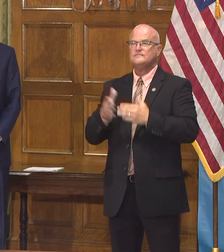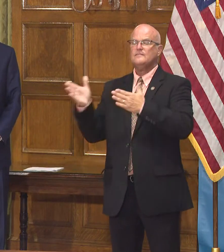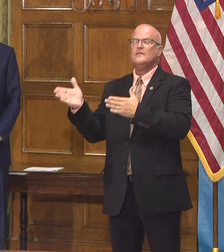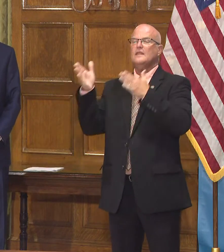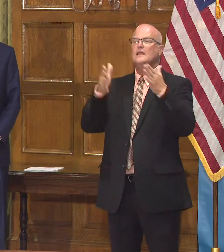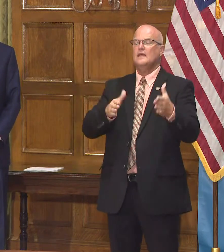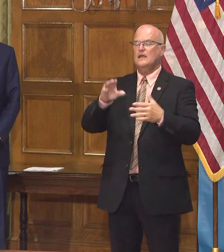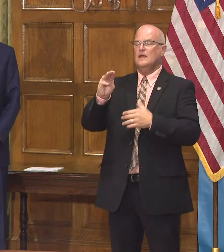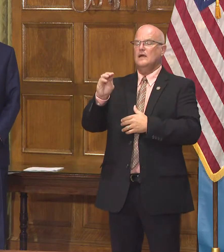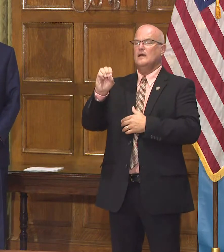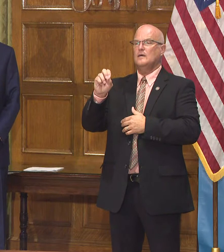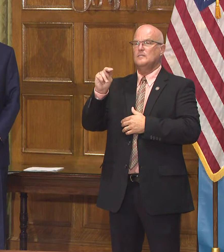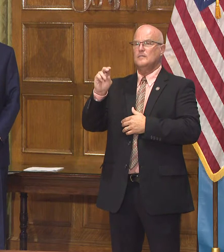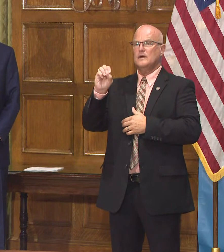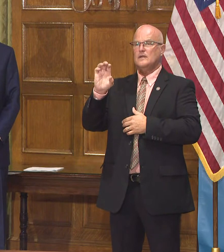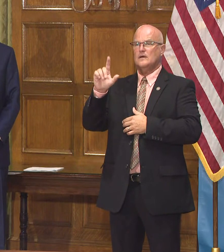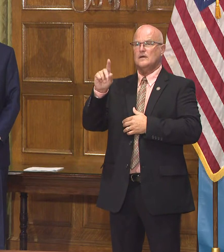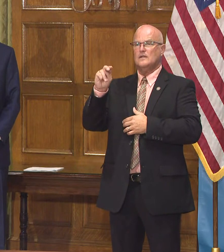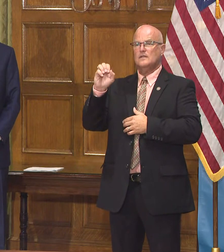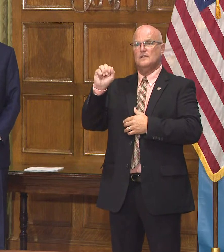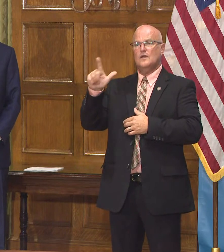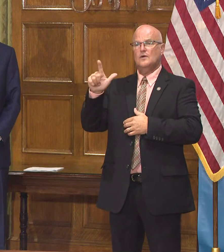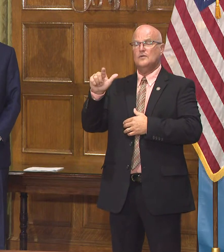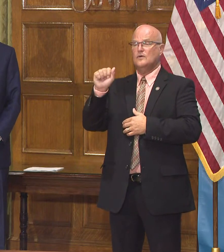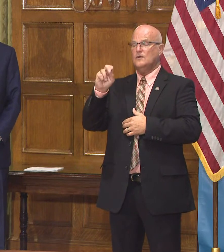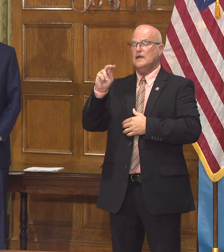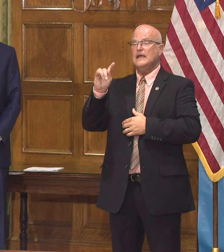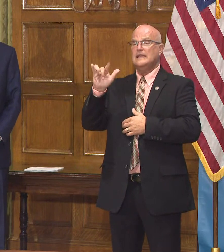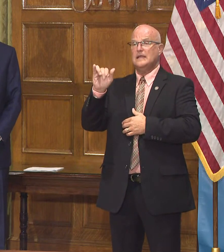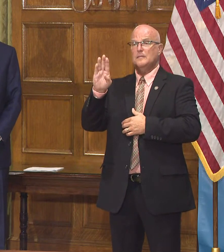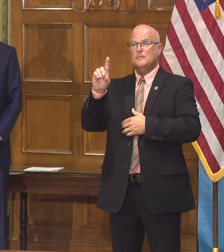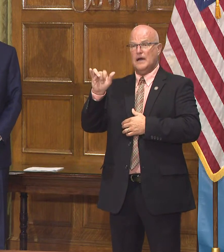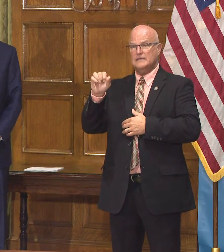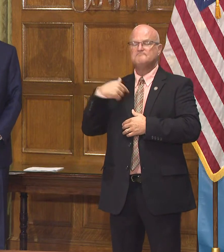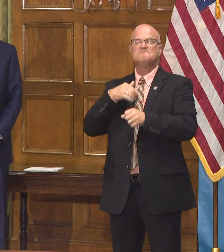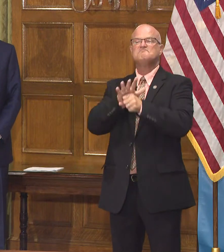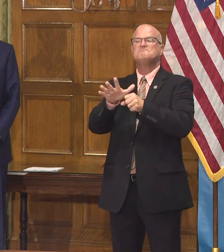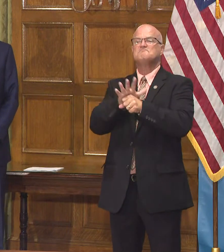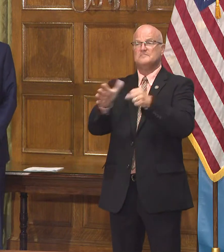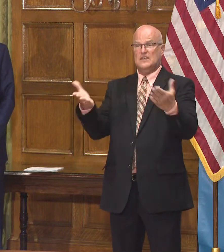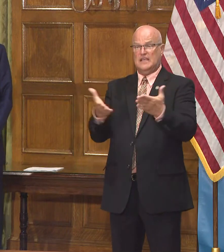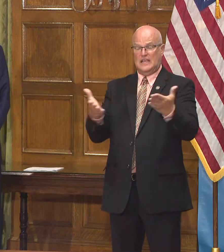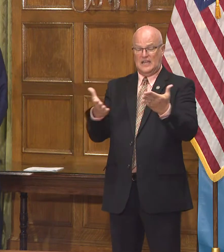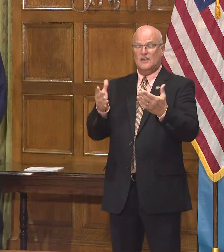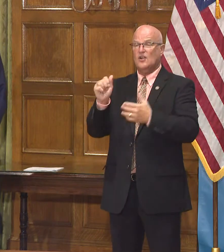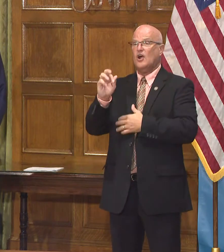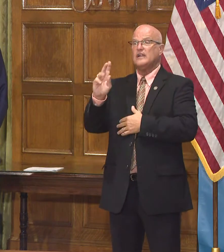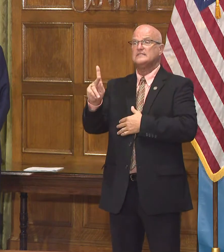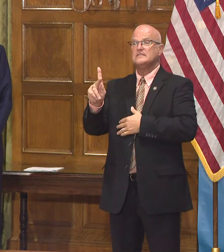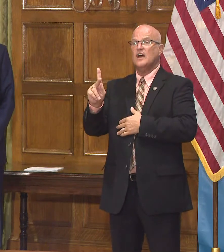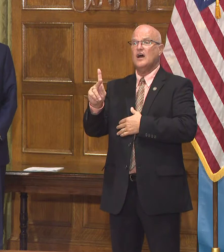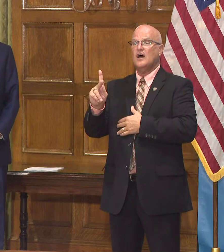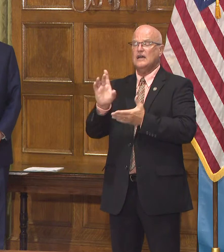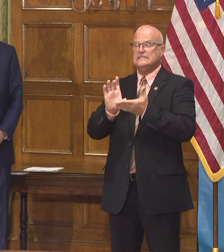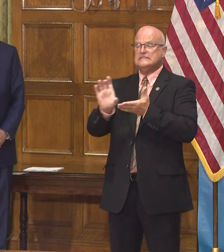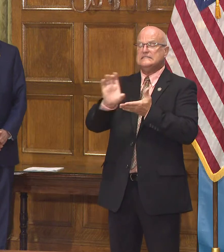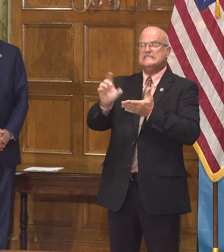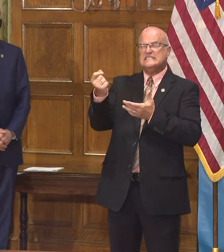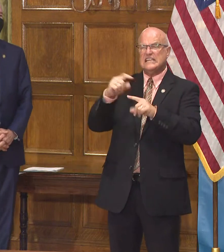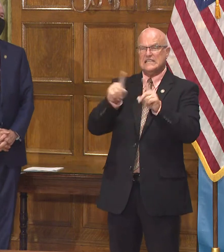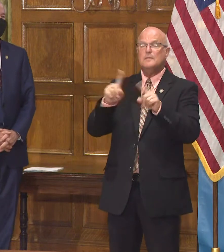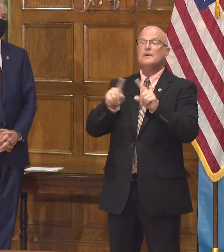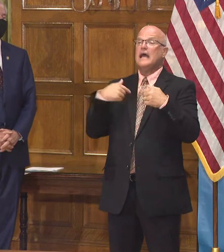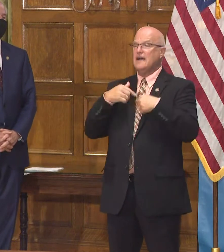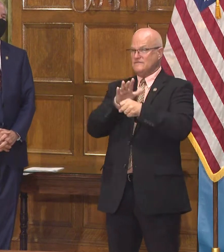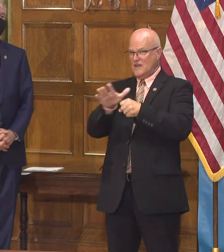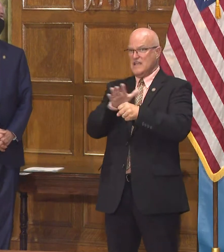monoclonal antibodies, we continue to have an adequate supply here in the state. The allocation system has changed a little bit, but we continue to